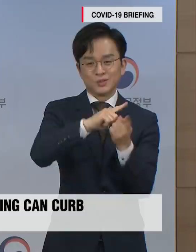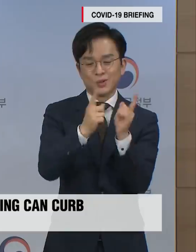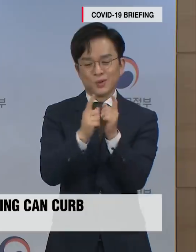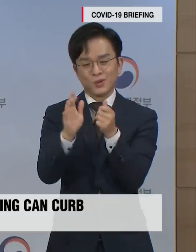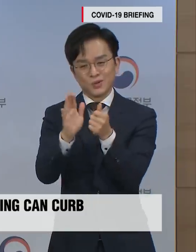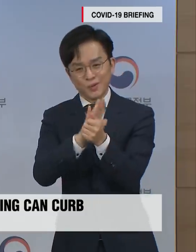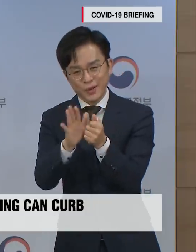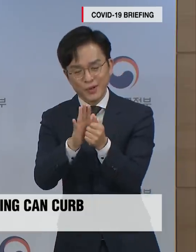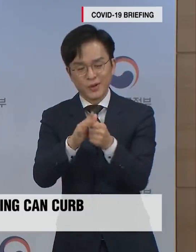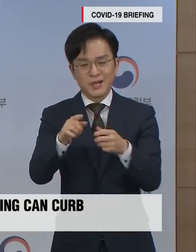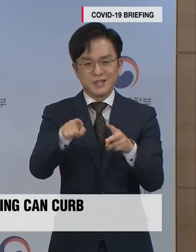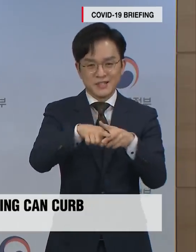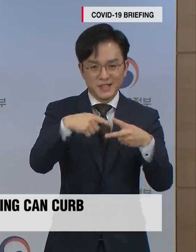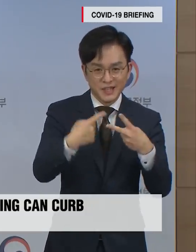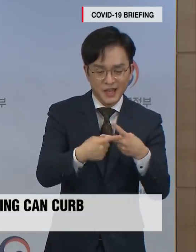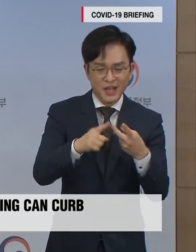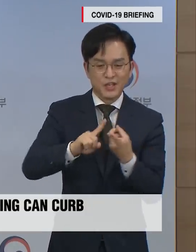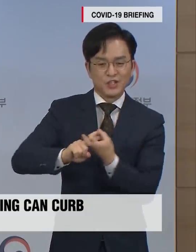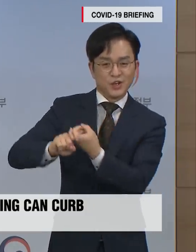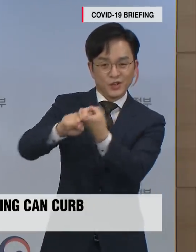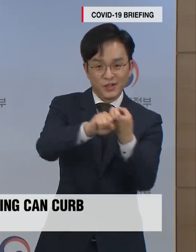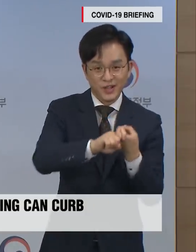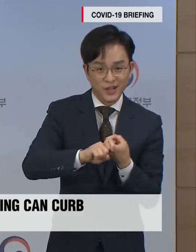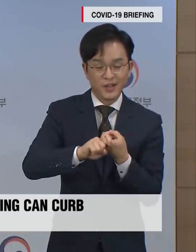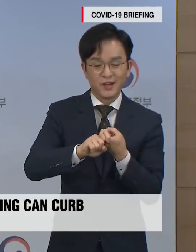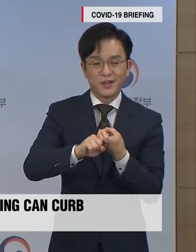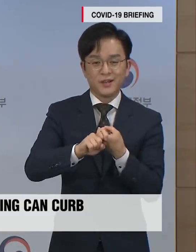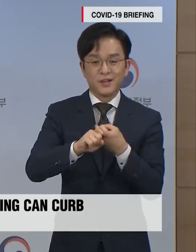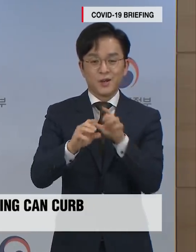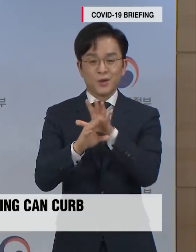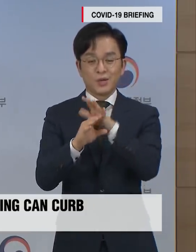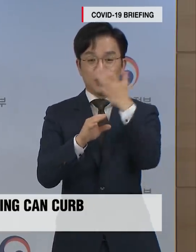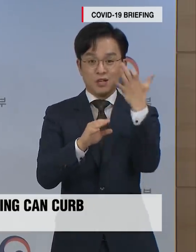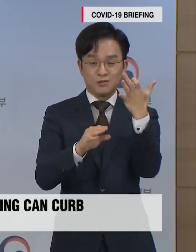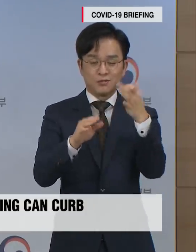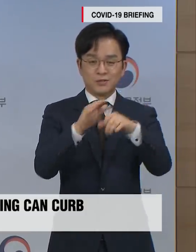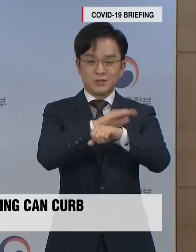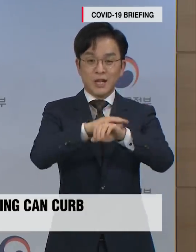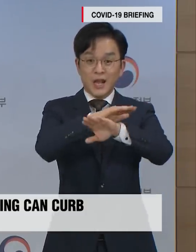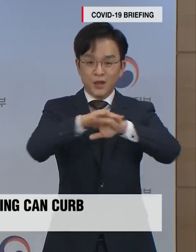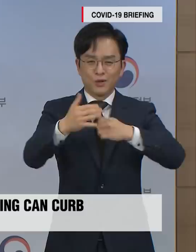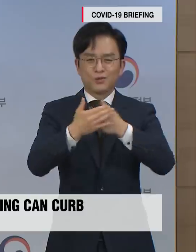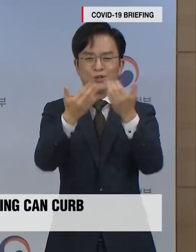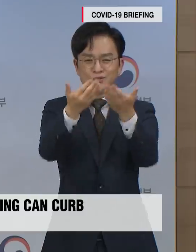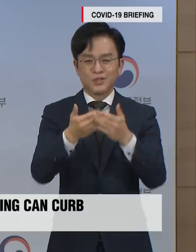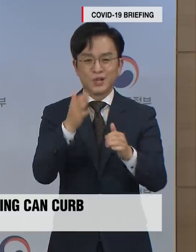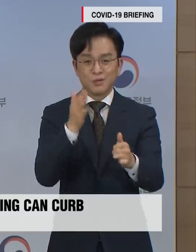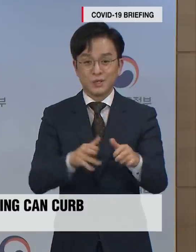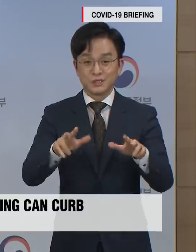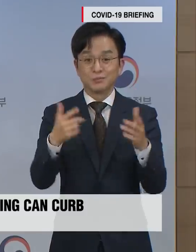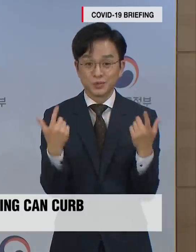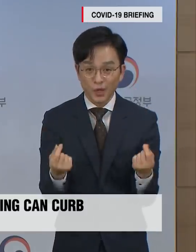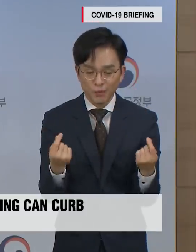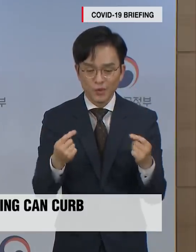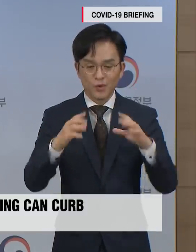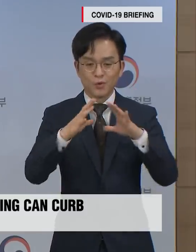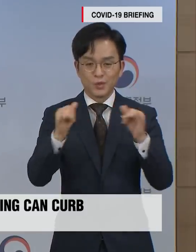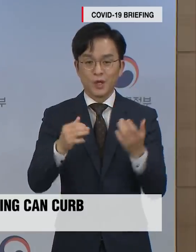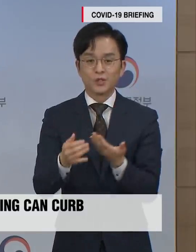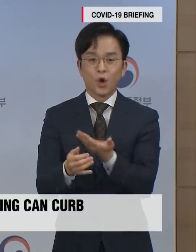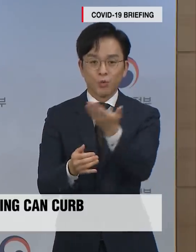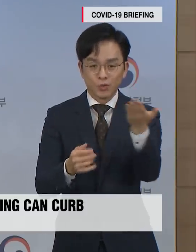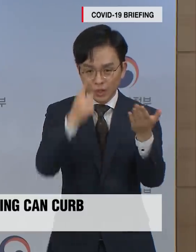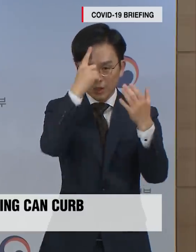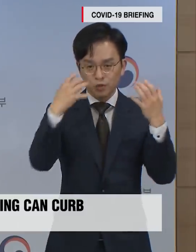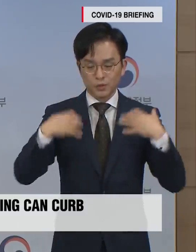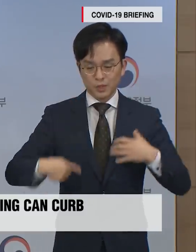So based on social solidarity and civic consciousness, we want to ask you to continue social distancing. So as you